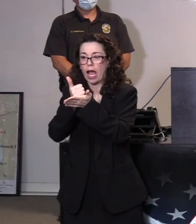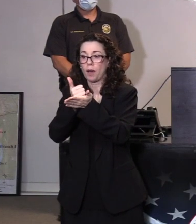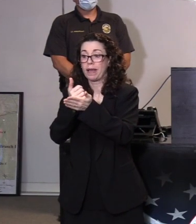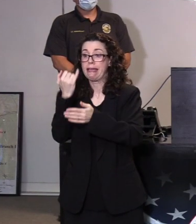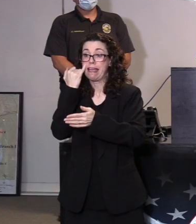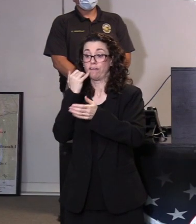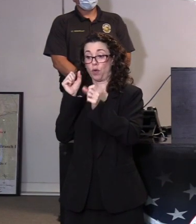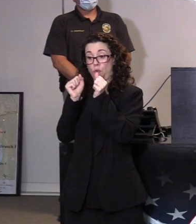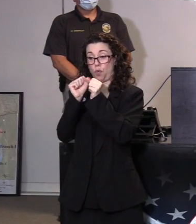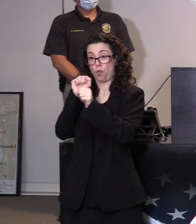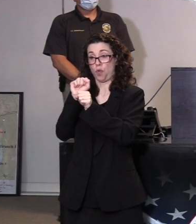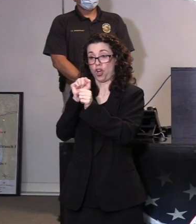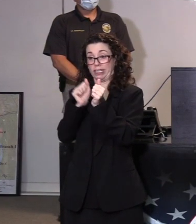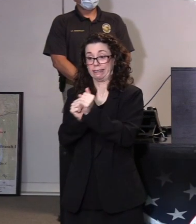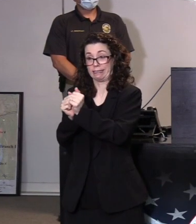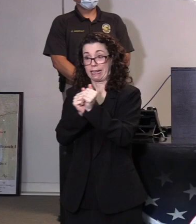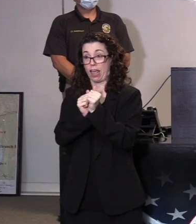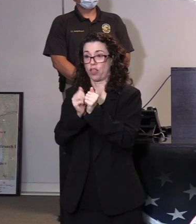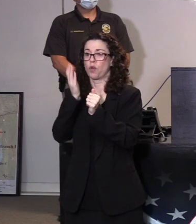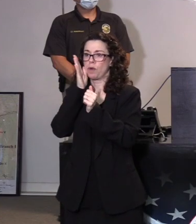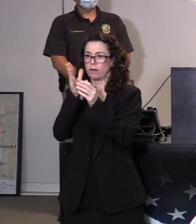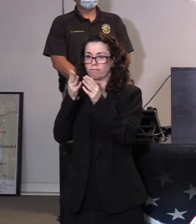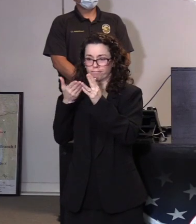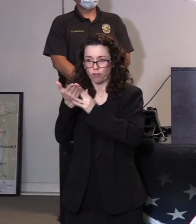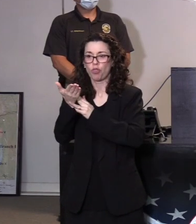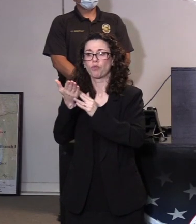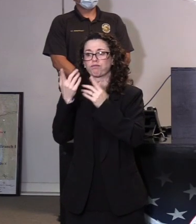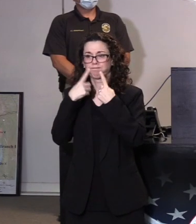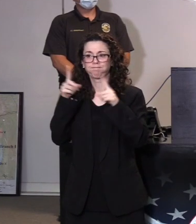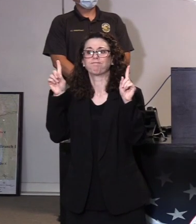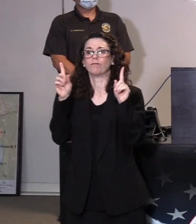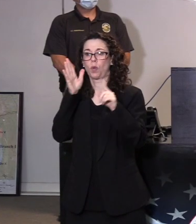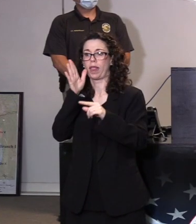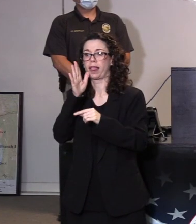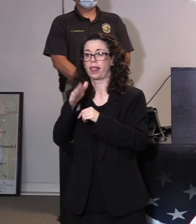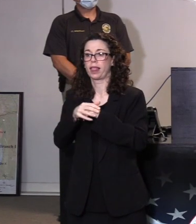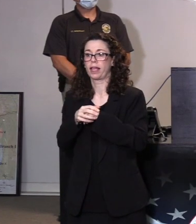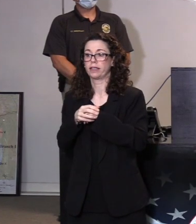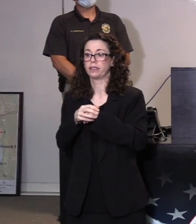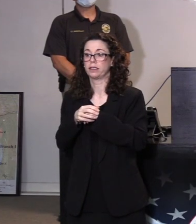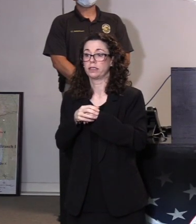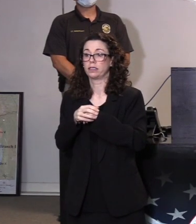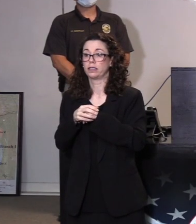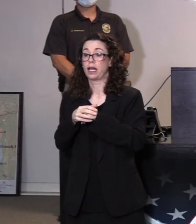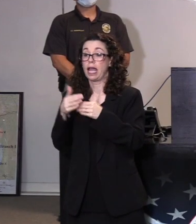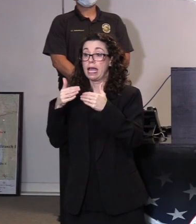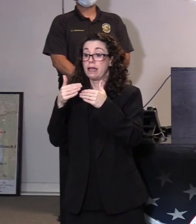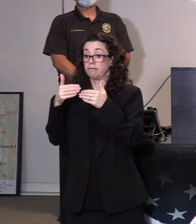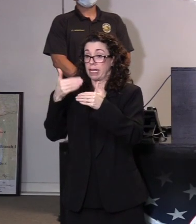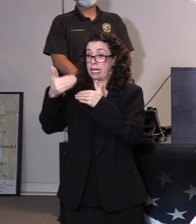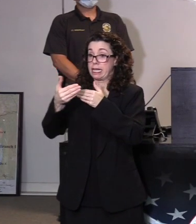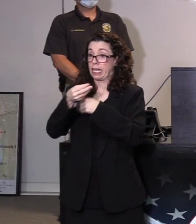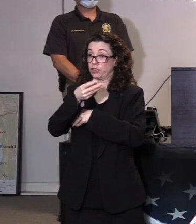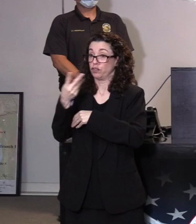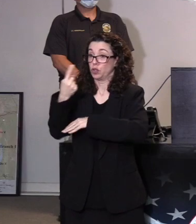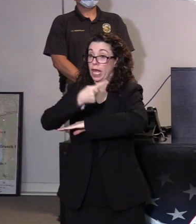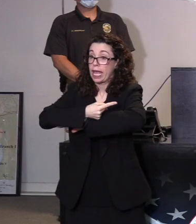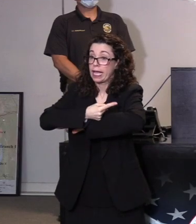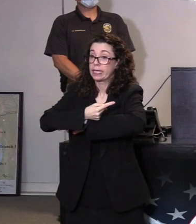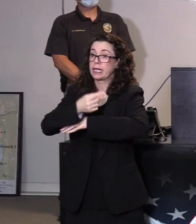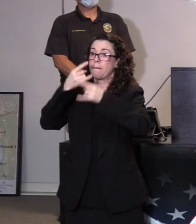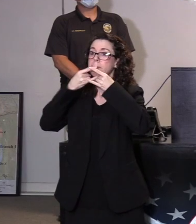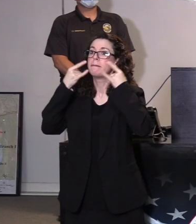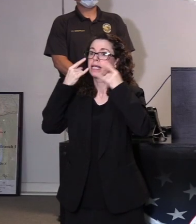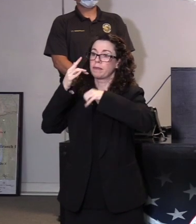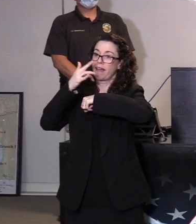this. In saying this, in the next few days, we will have masks available at our office as well as in our patrol